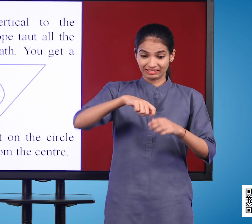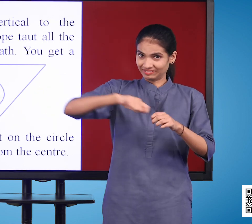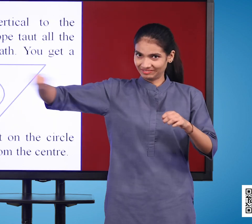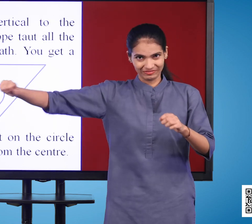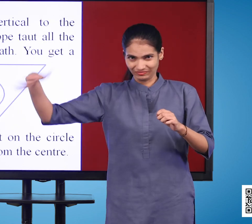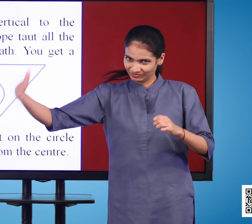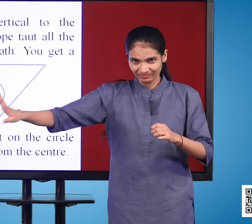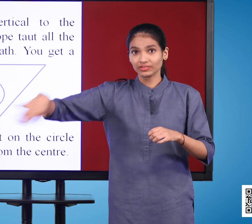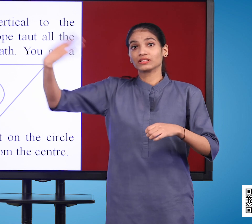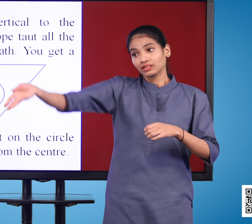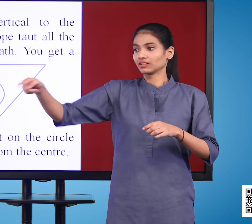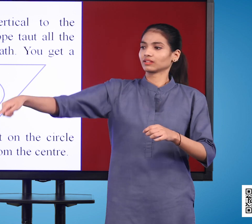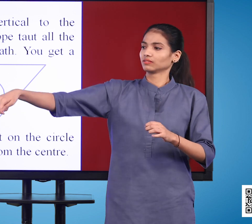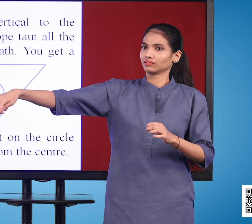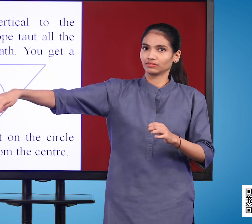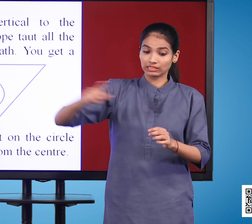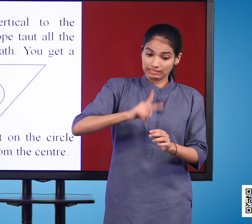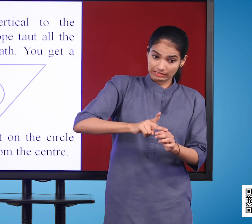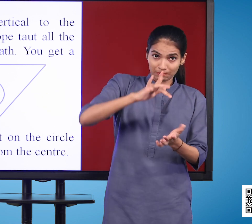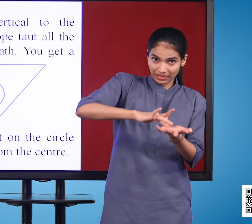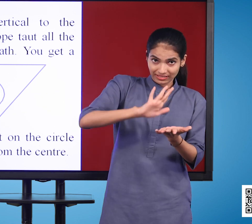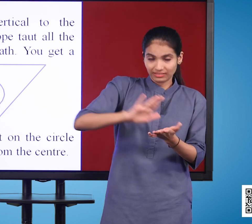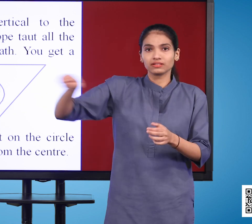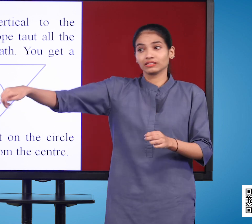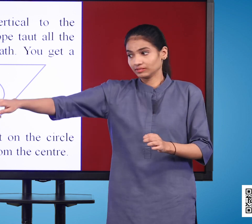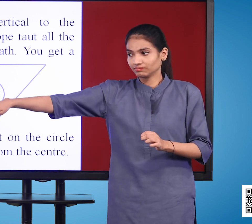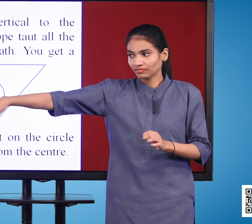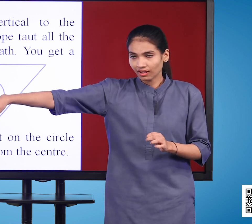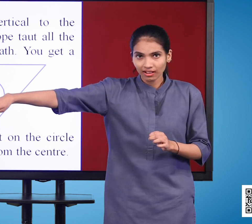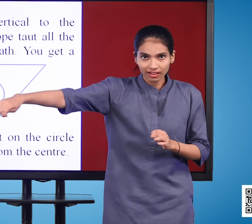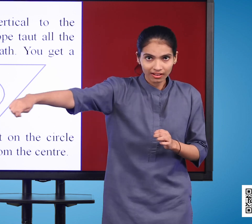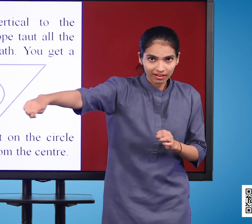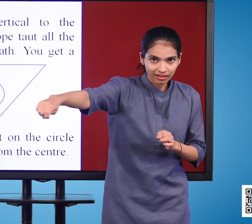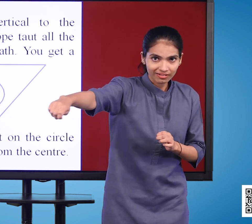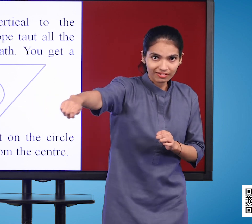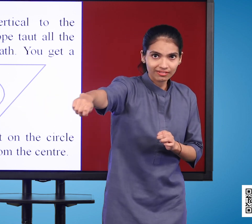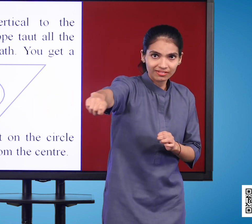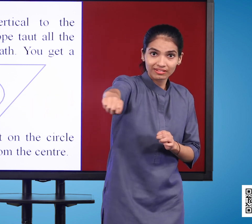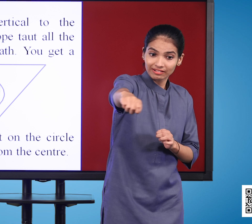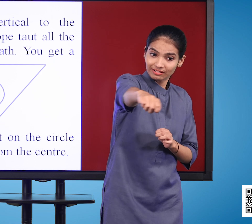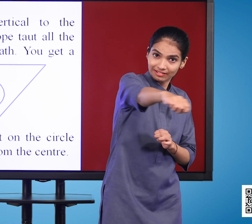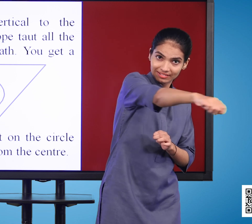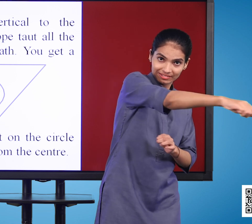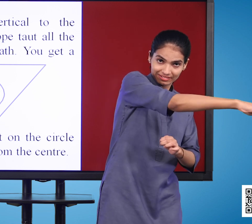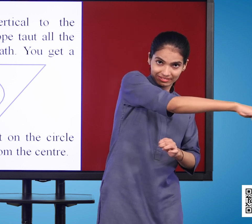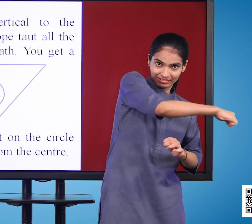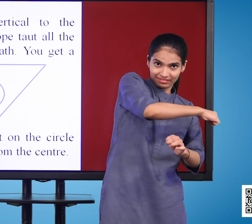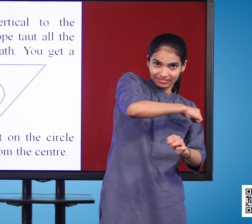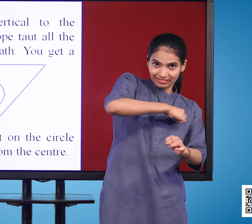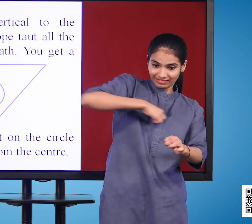Keep the sticks vertical to the ground. Keep the rope taut all the time and trace the path.